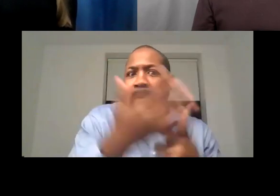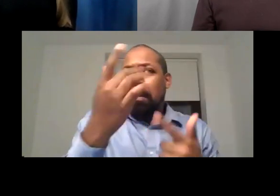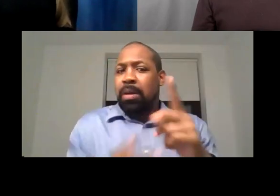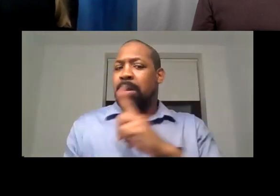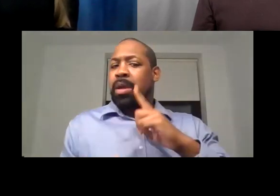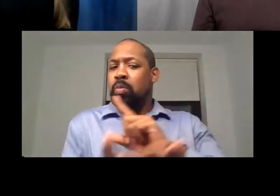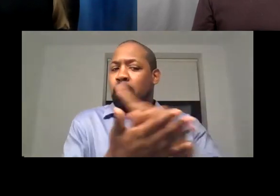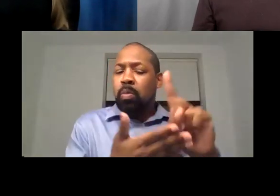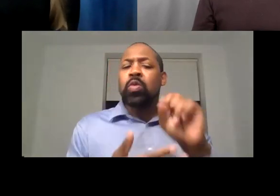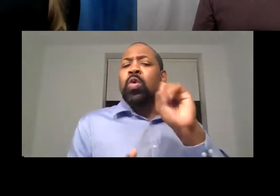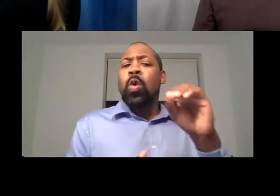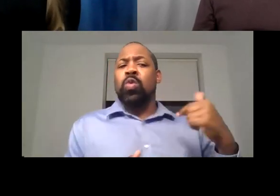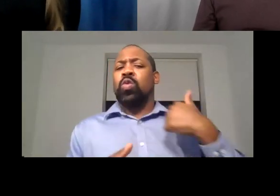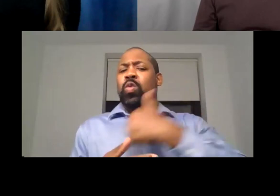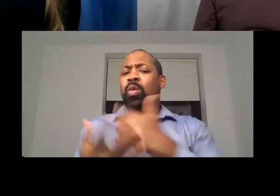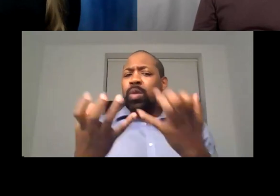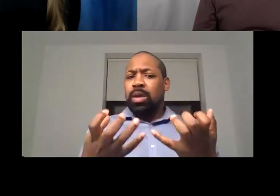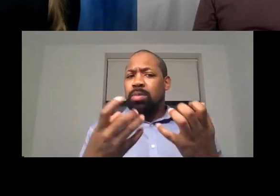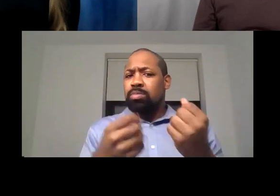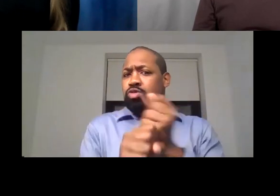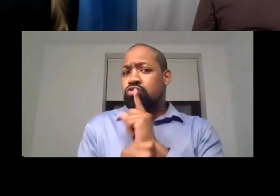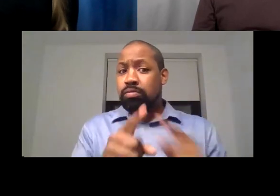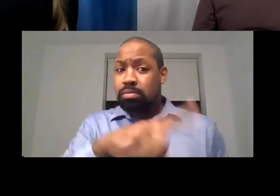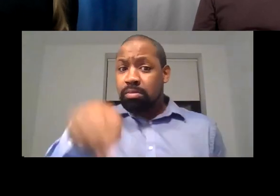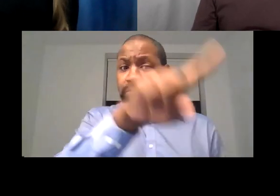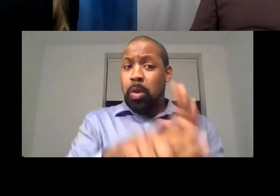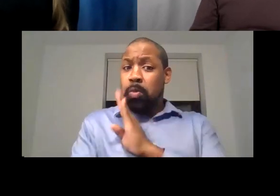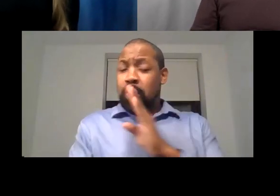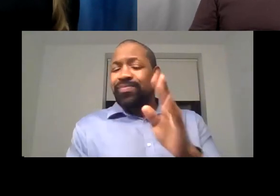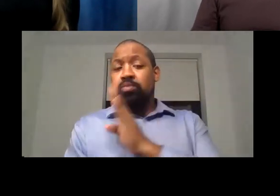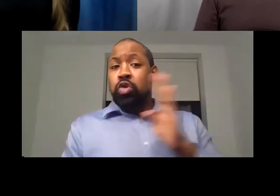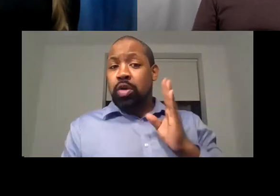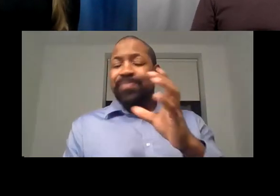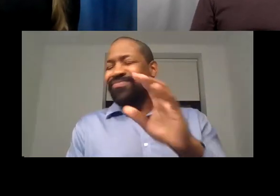from all walks of life into this discussion.